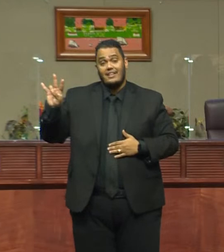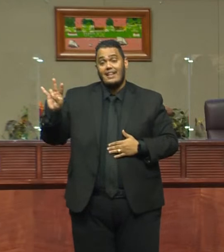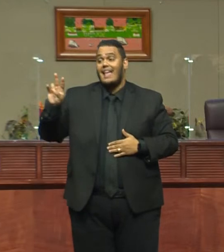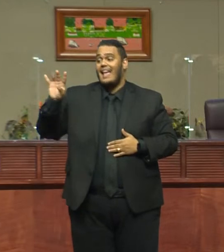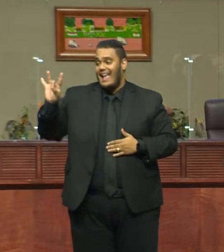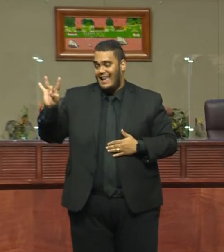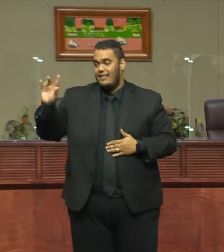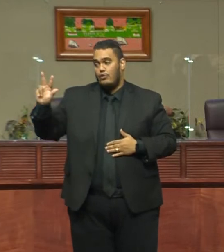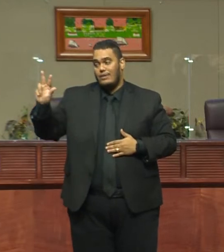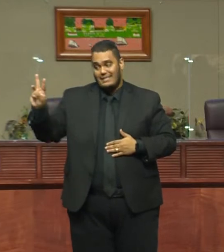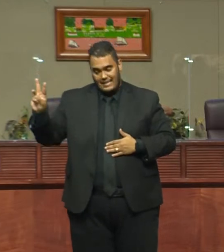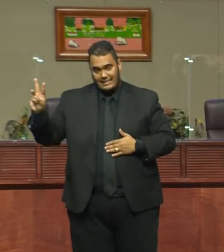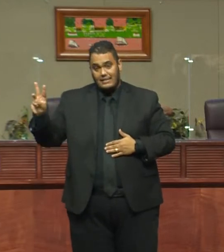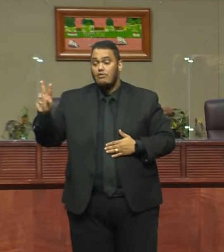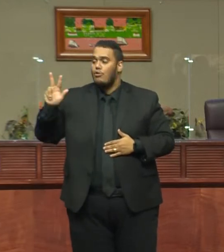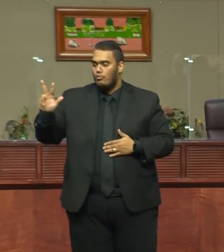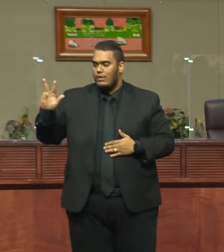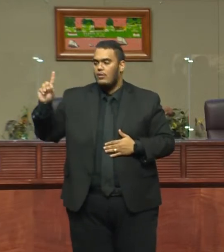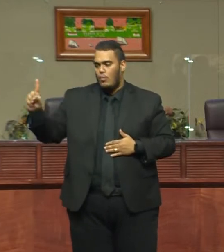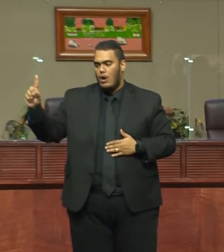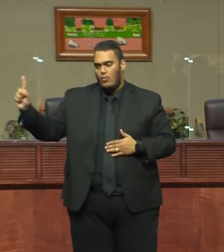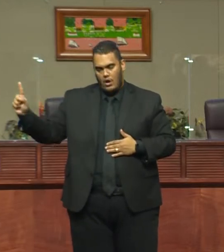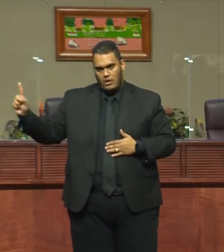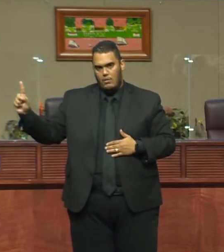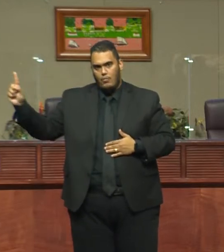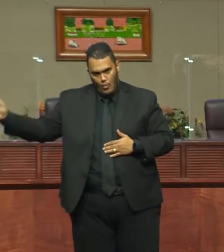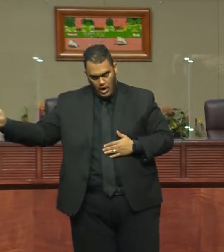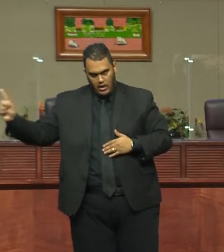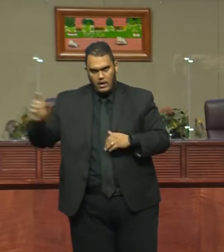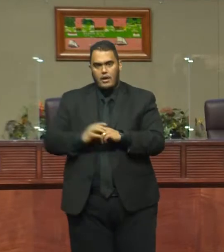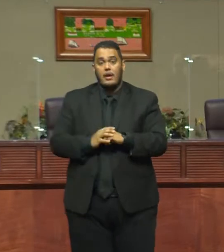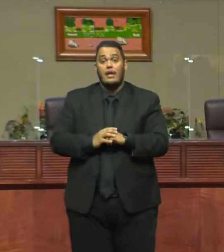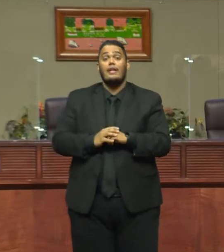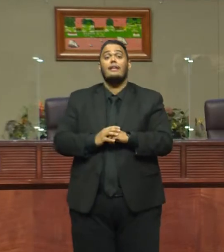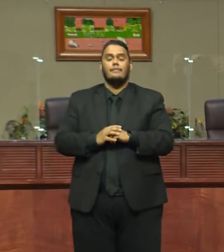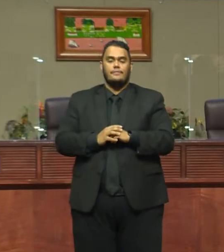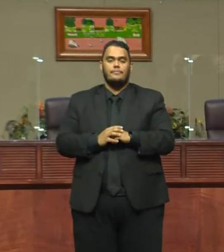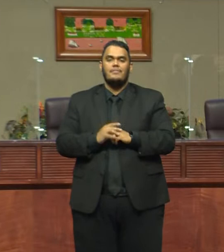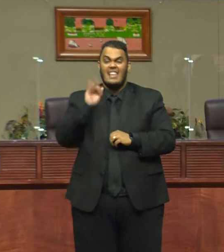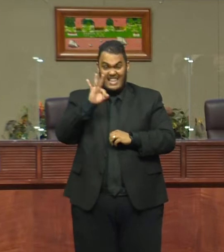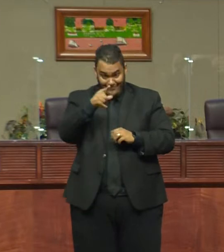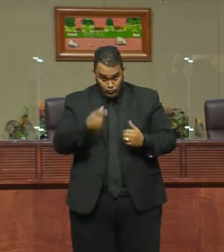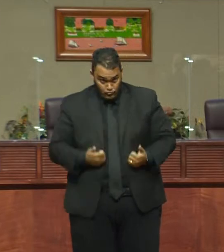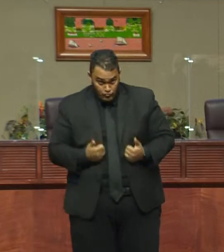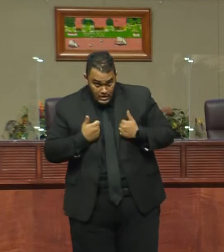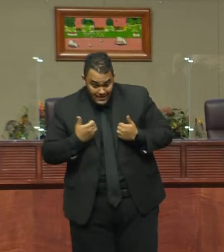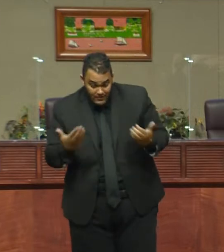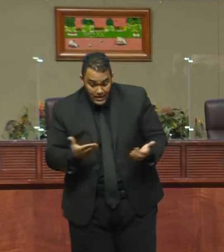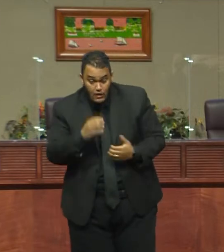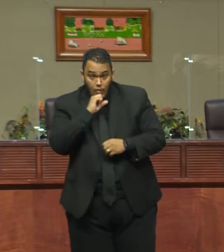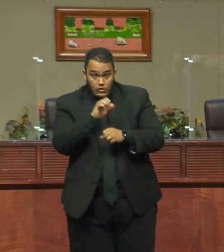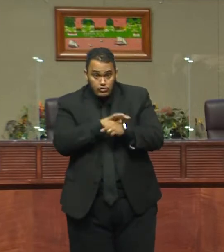407-836-3111. But if you're within Orange County, you only need to dial 311.